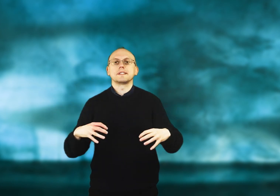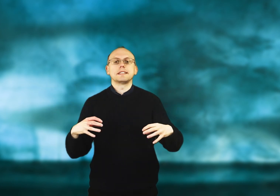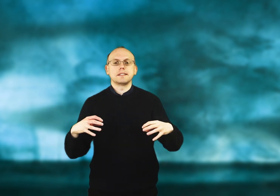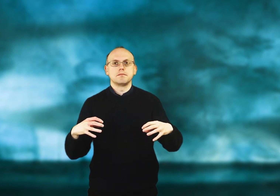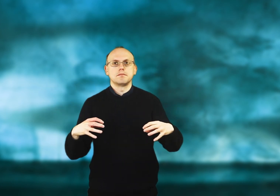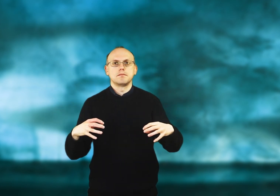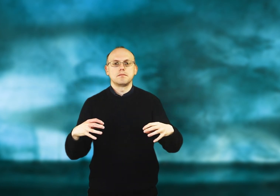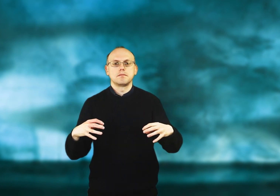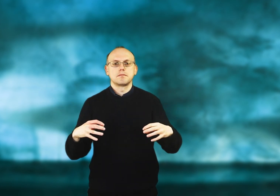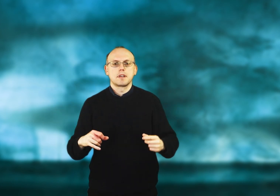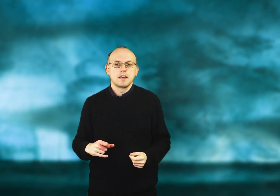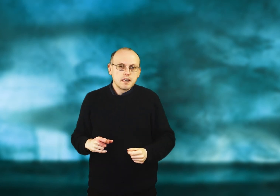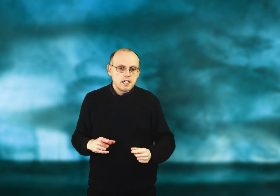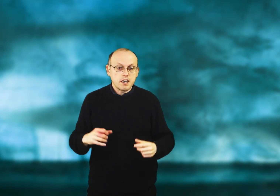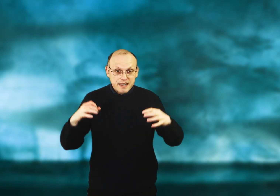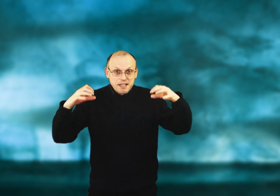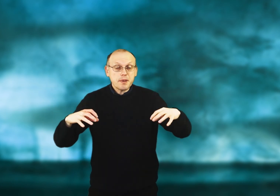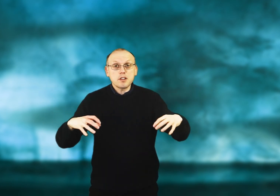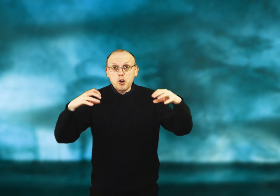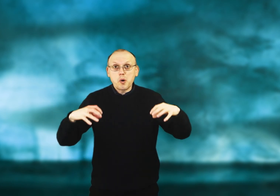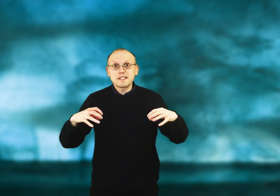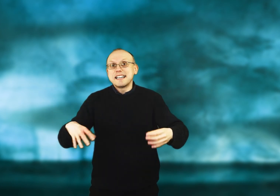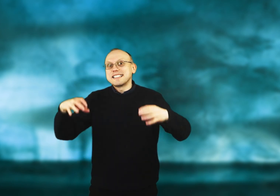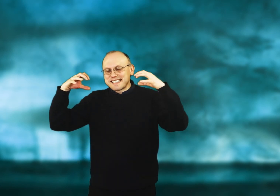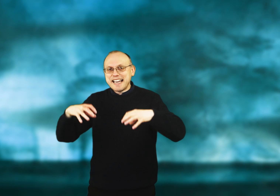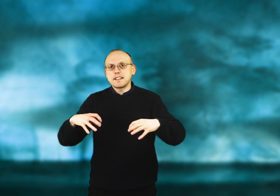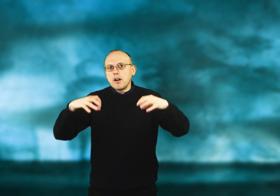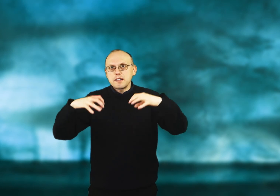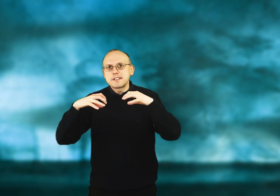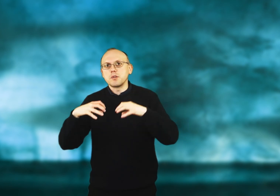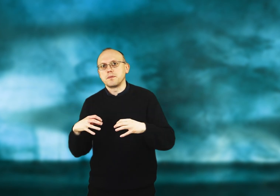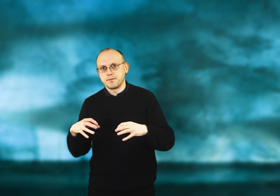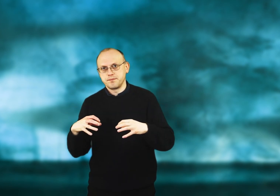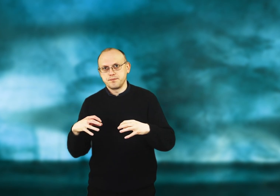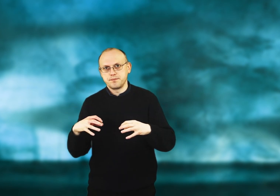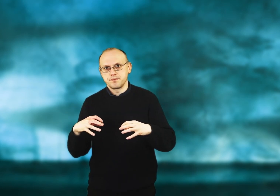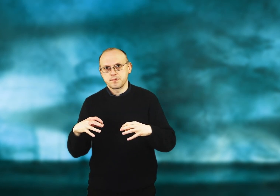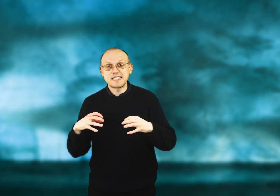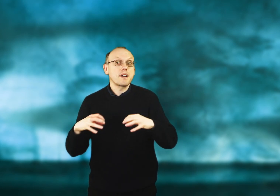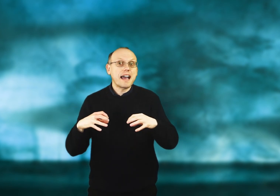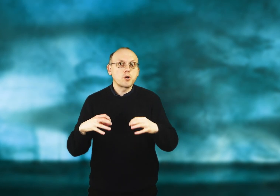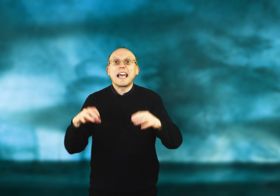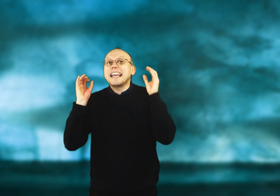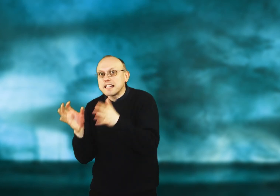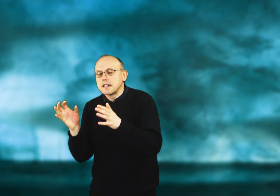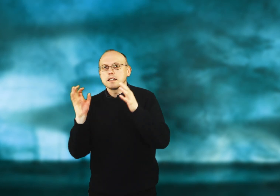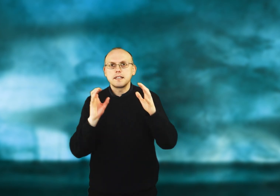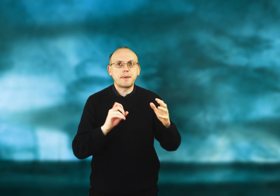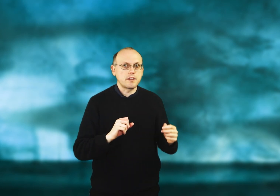clauses. An independent clause stands on its own. That's why they are called independent.